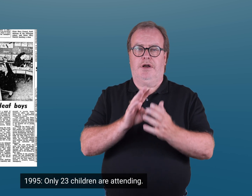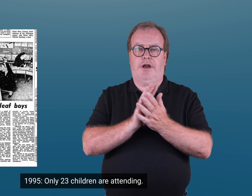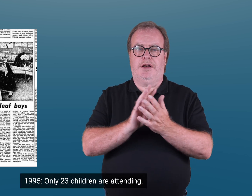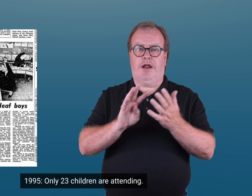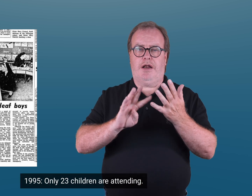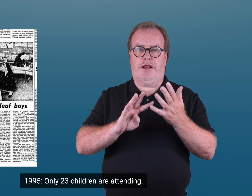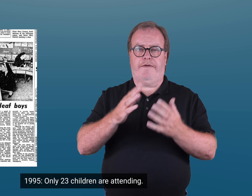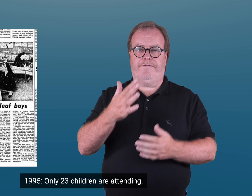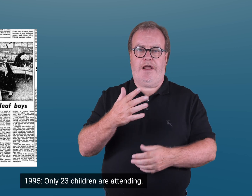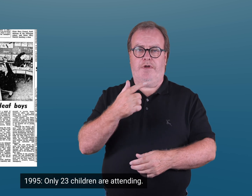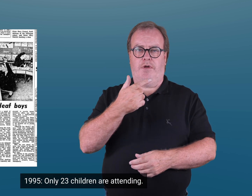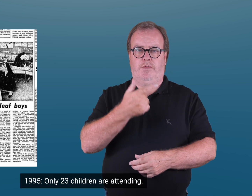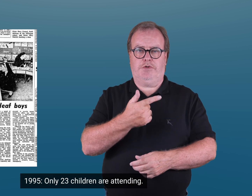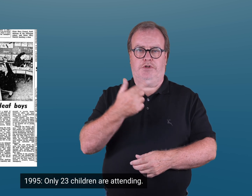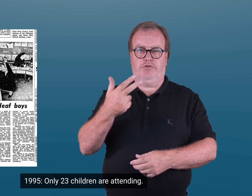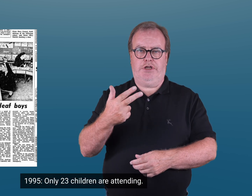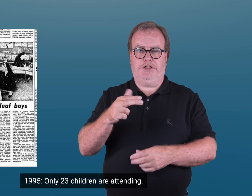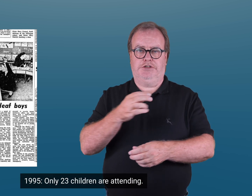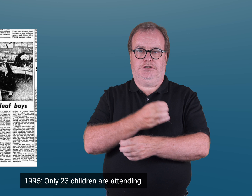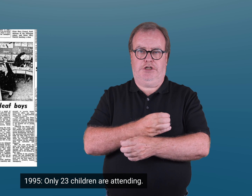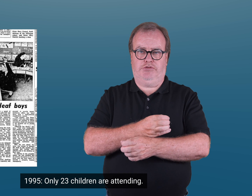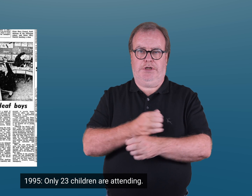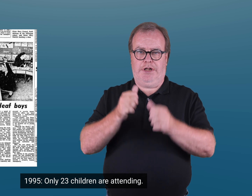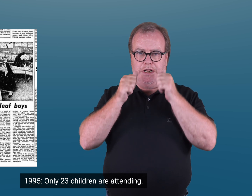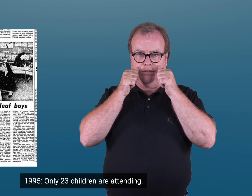1995. Only 23 children are attending.